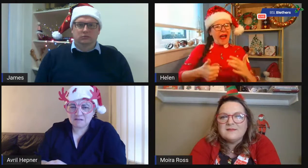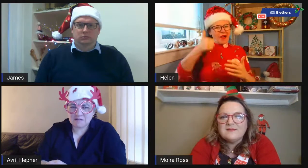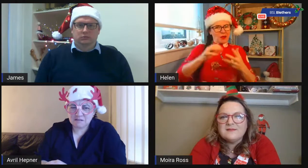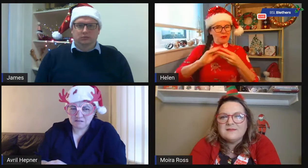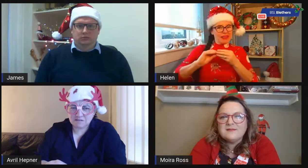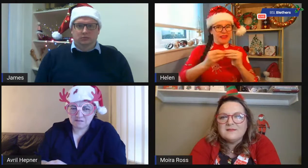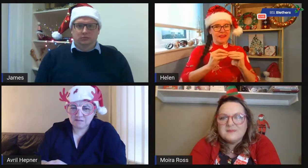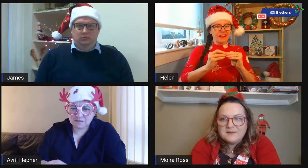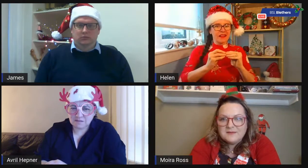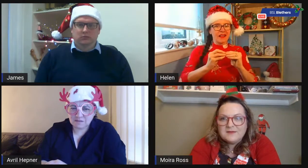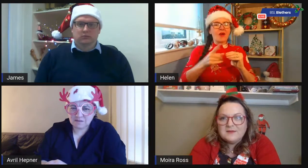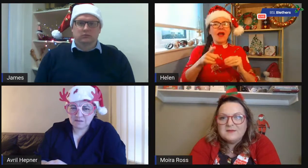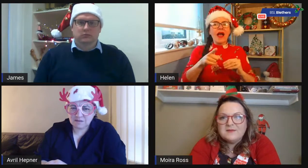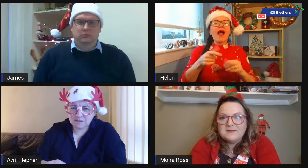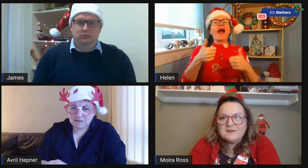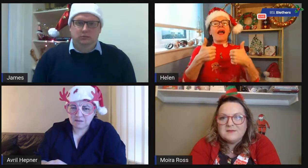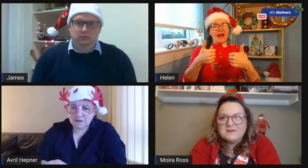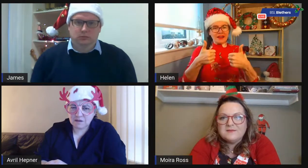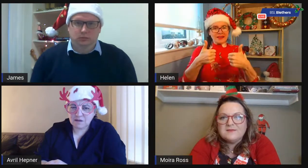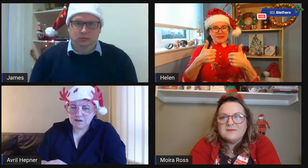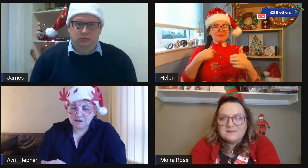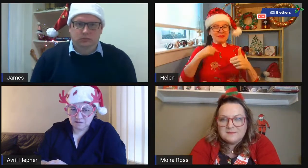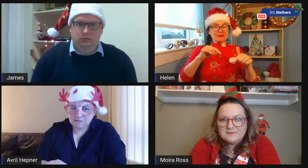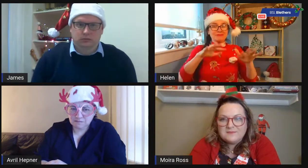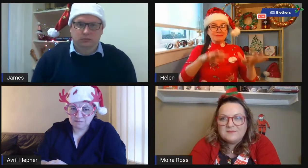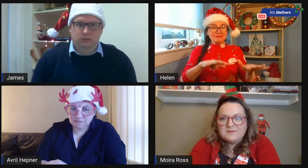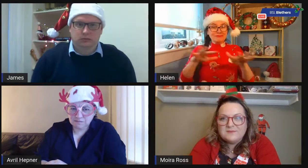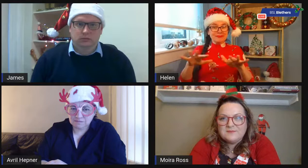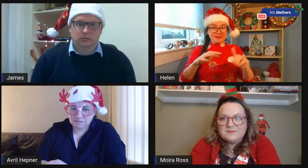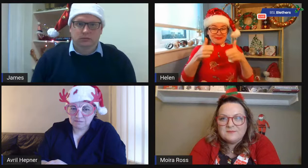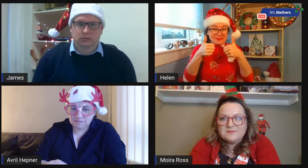I'll show you how you make that.